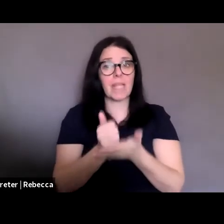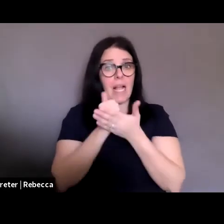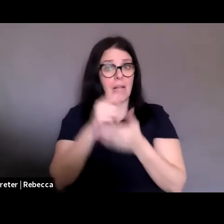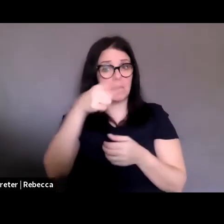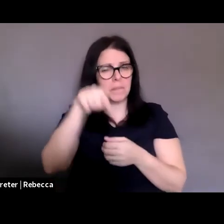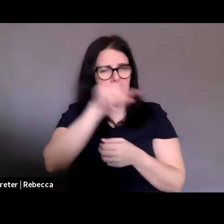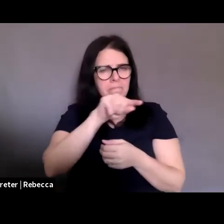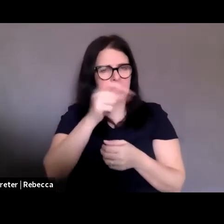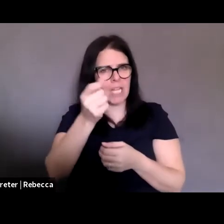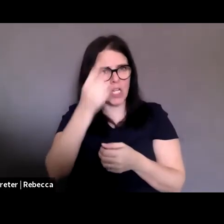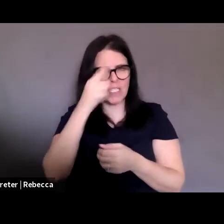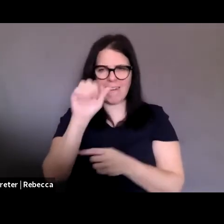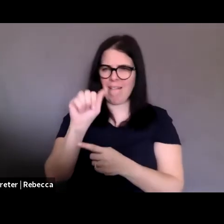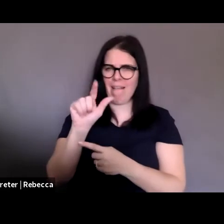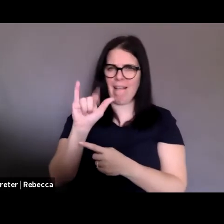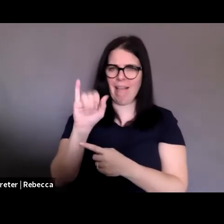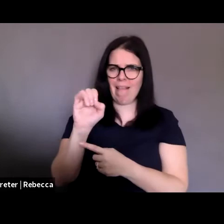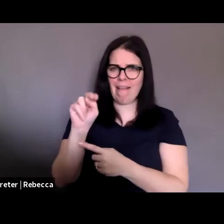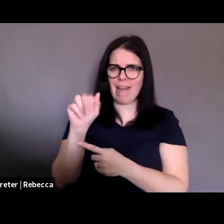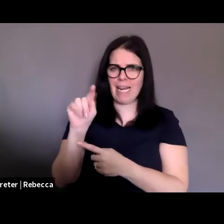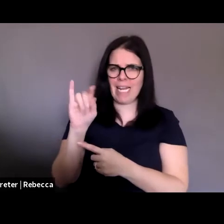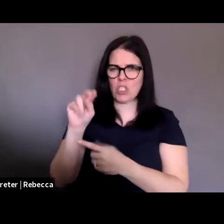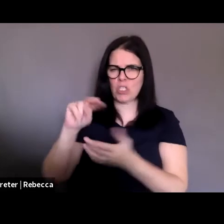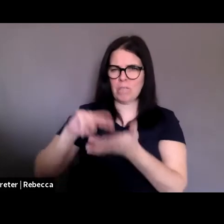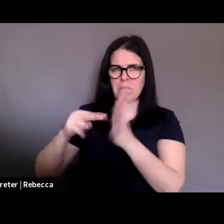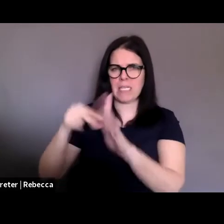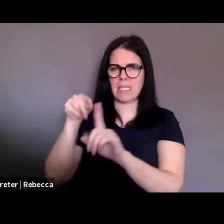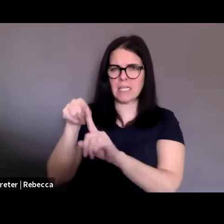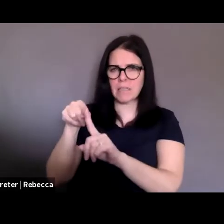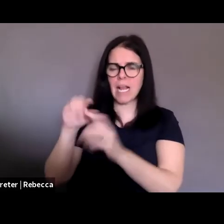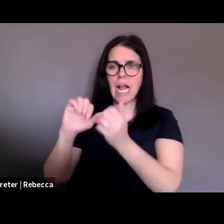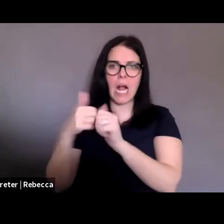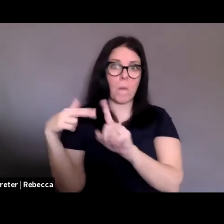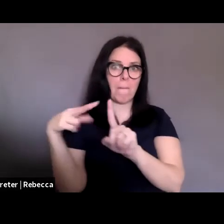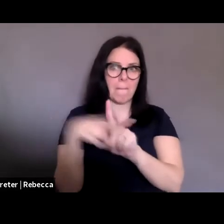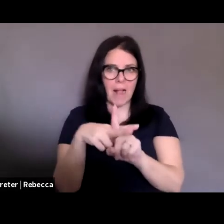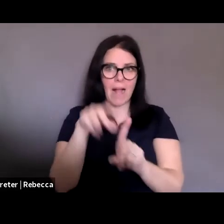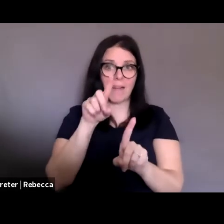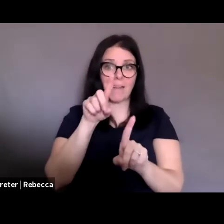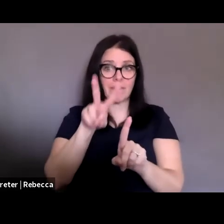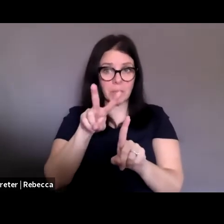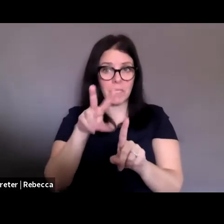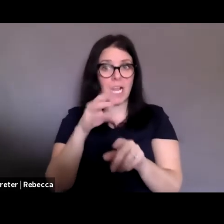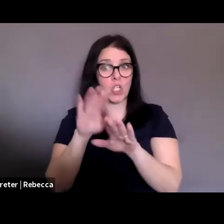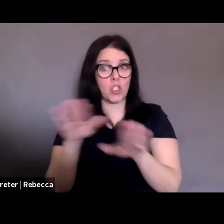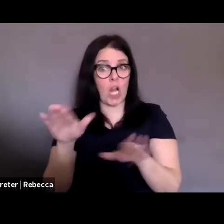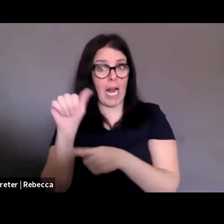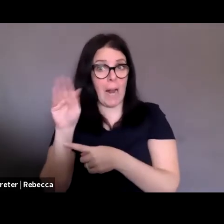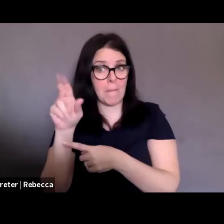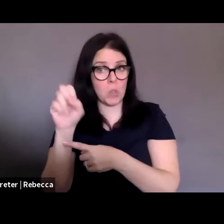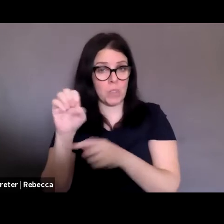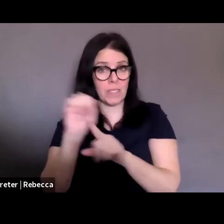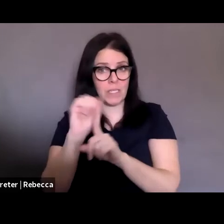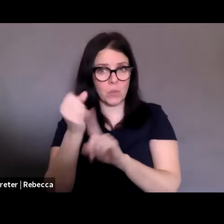alienation is misused in domestic violence and child abuse cases. We want to make sure the participants understand some of